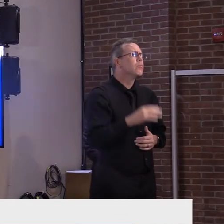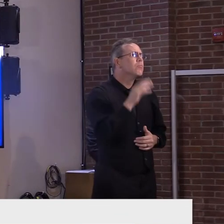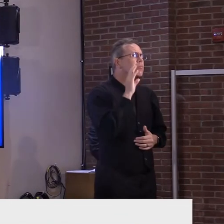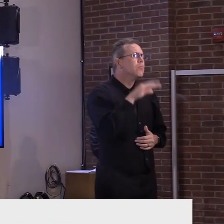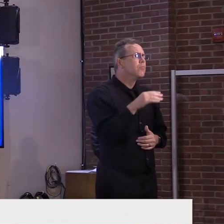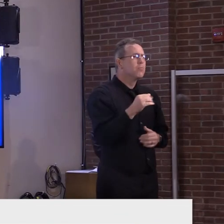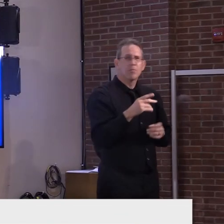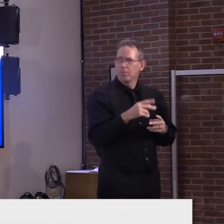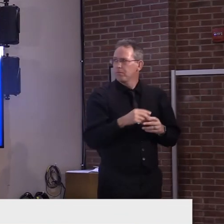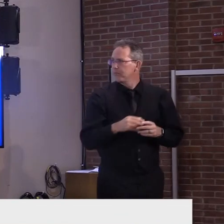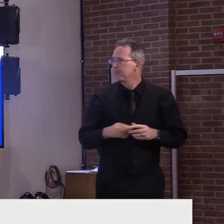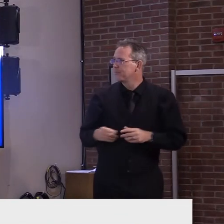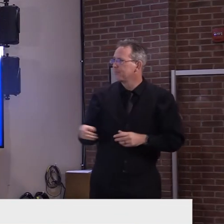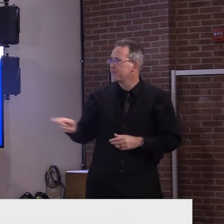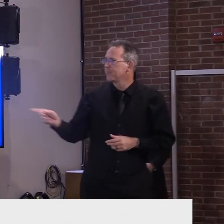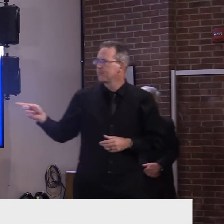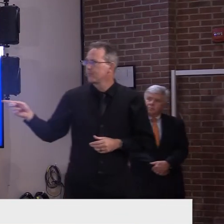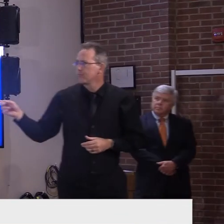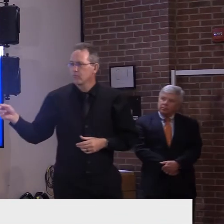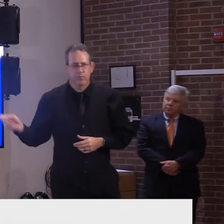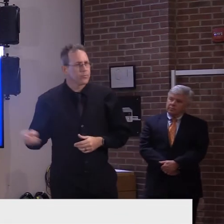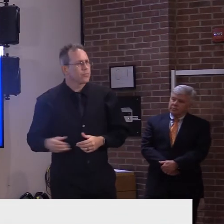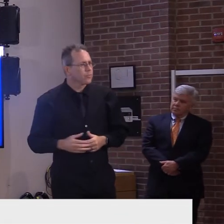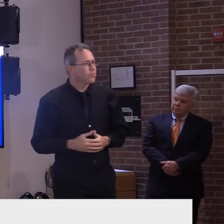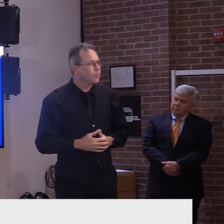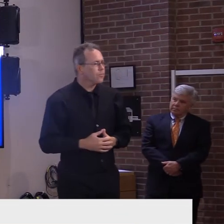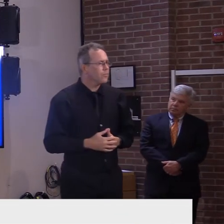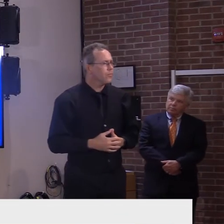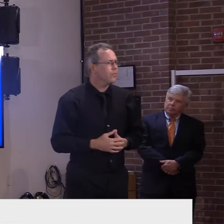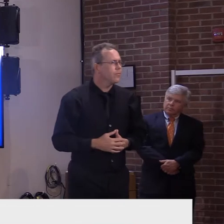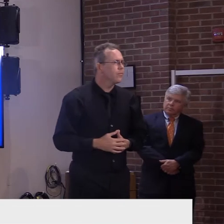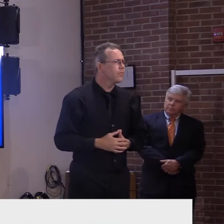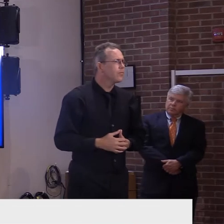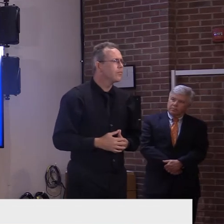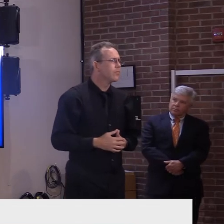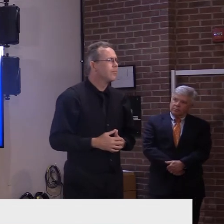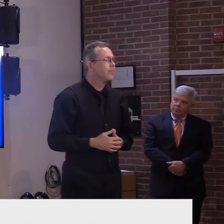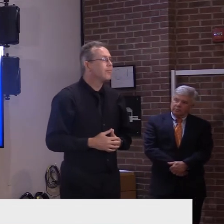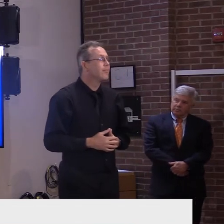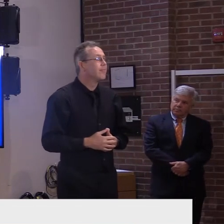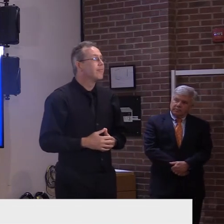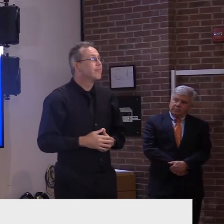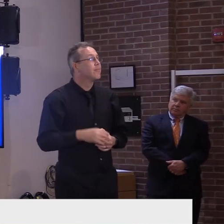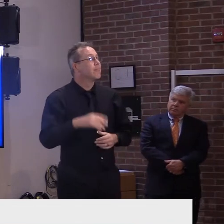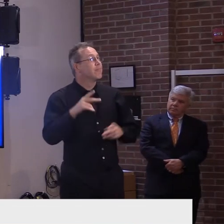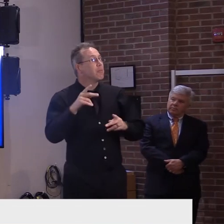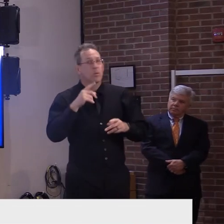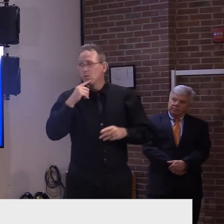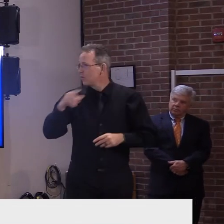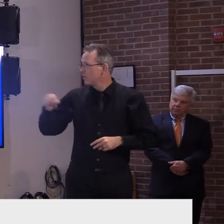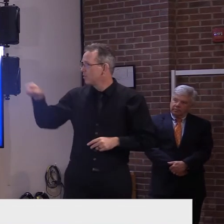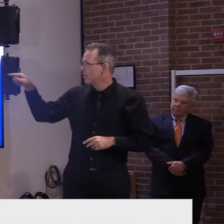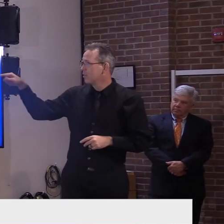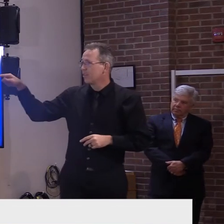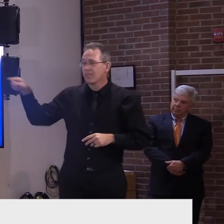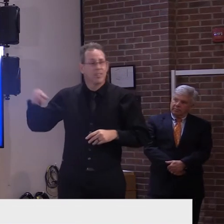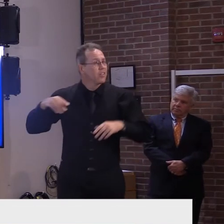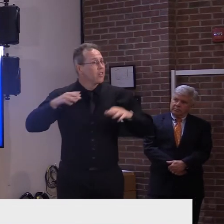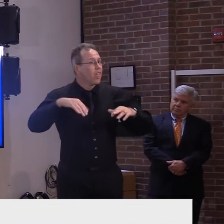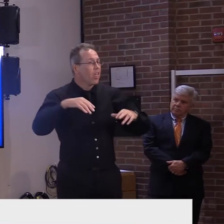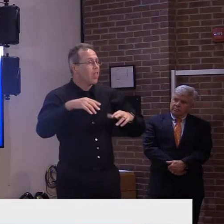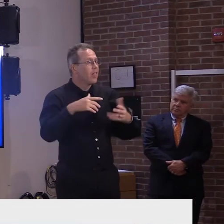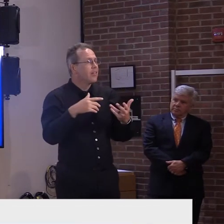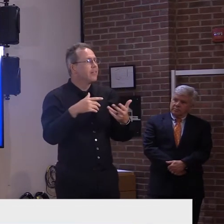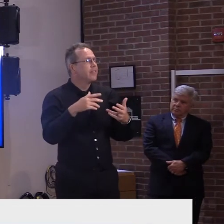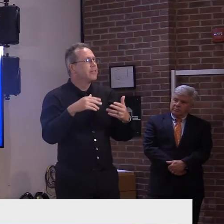unreported because they're asymptomatic, or maybe someone had light symptoms and didn't get tested, or they didn't get tested for whatever reason. So